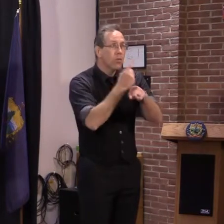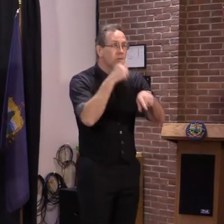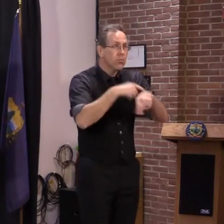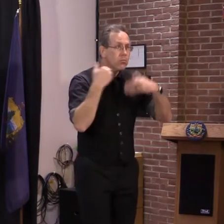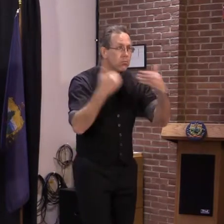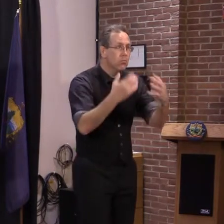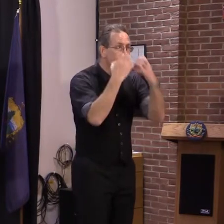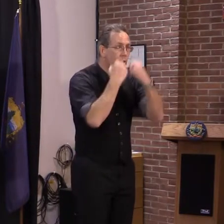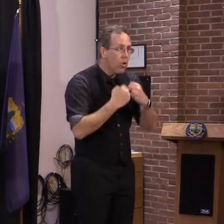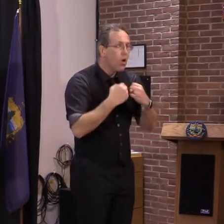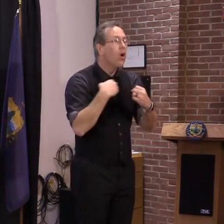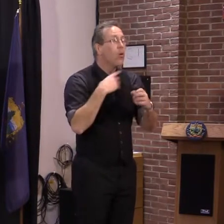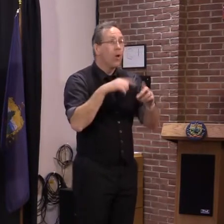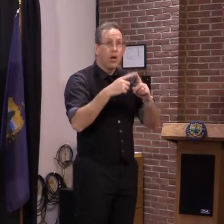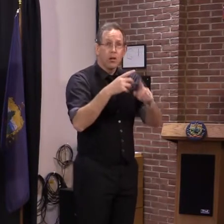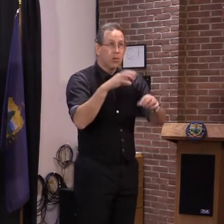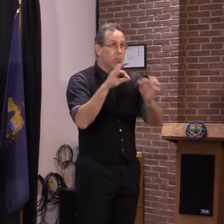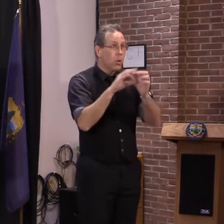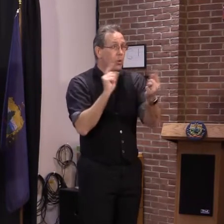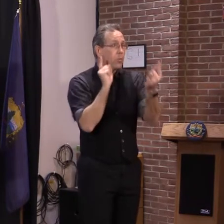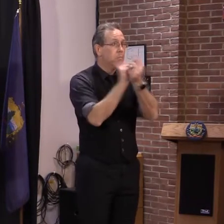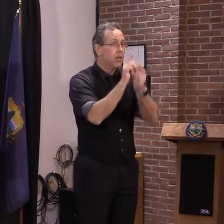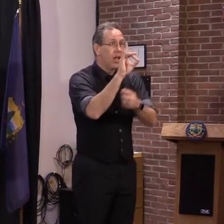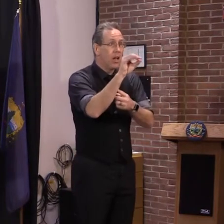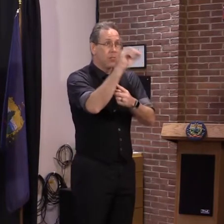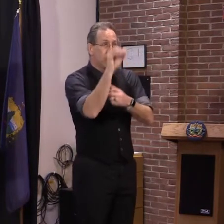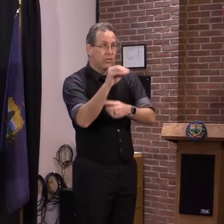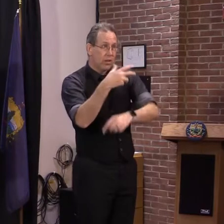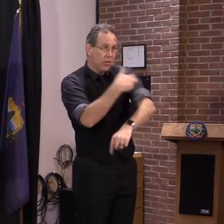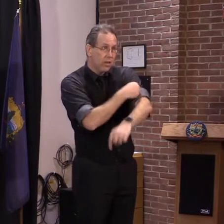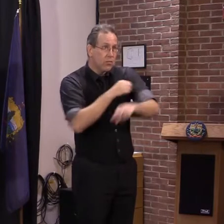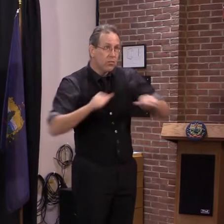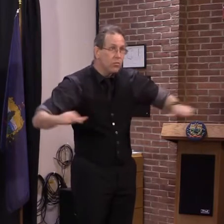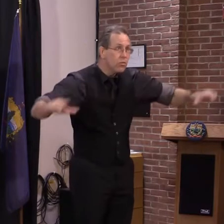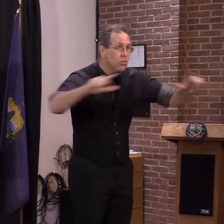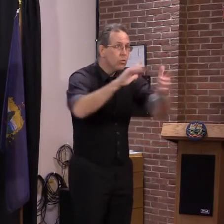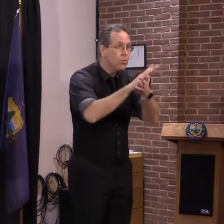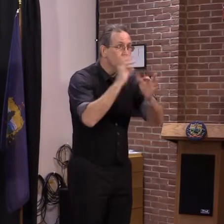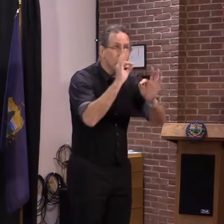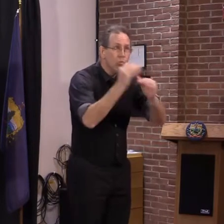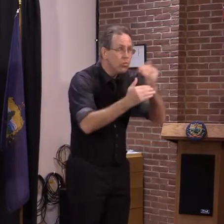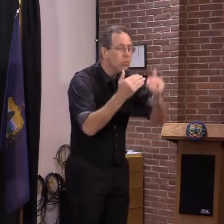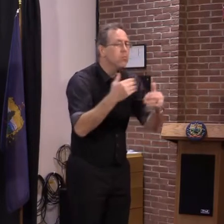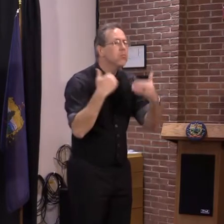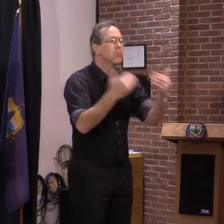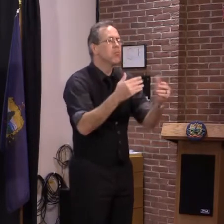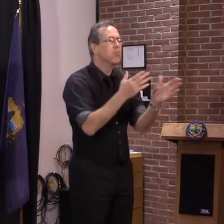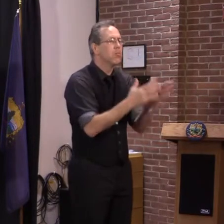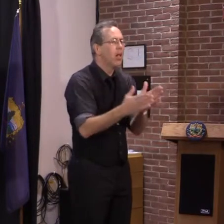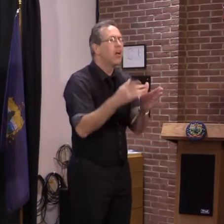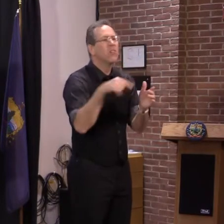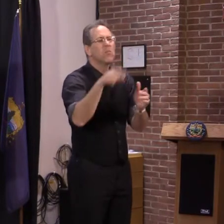student vaccination rate of 80% or greater do not need to require masks. This